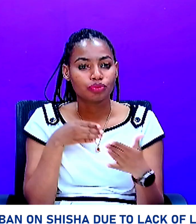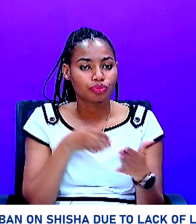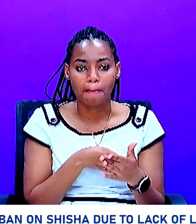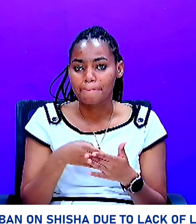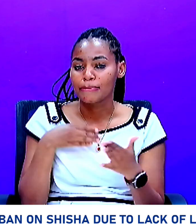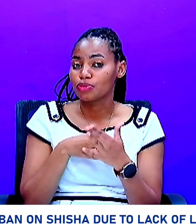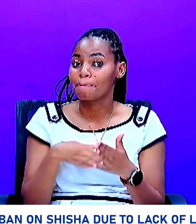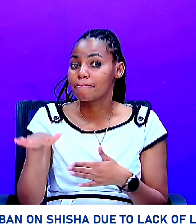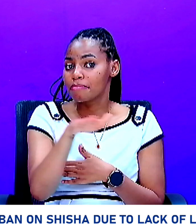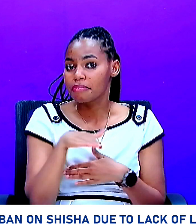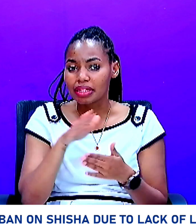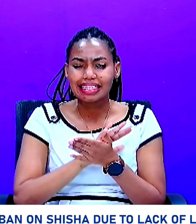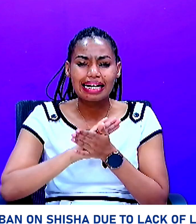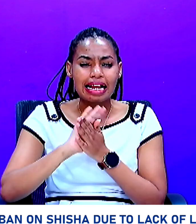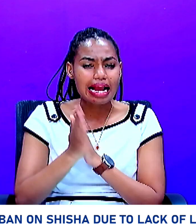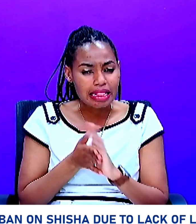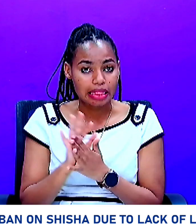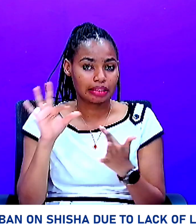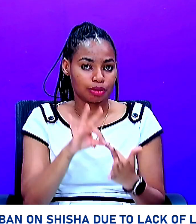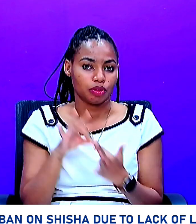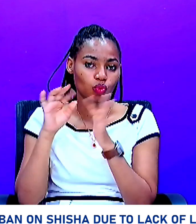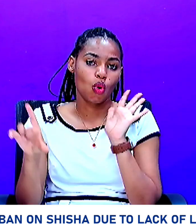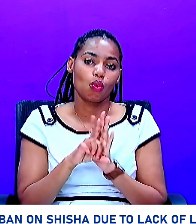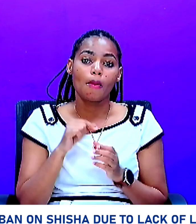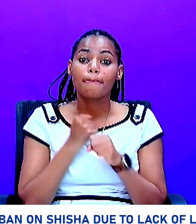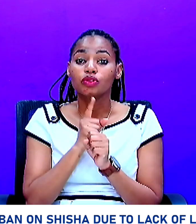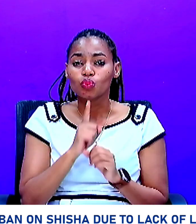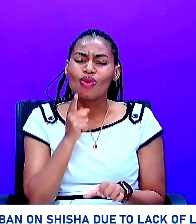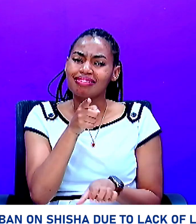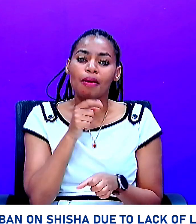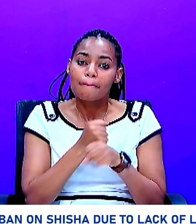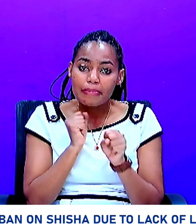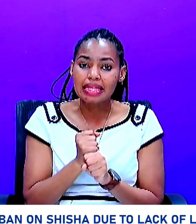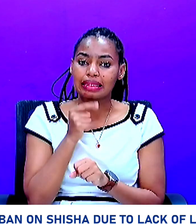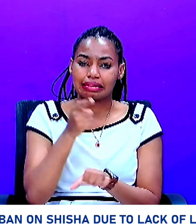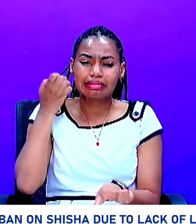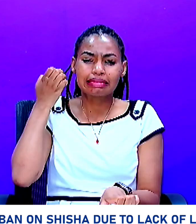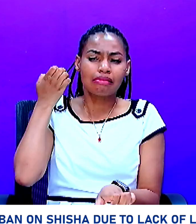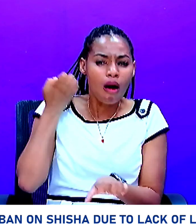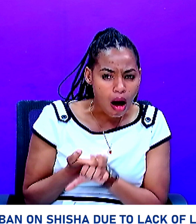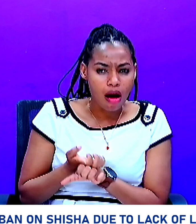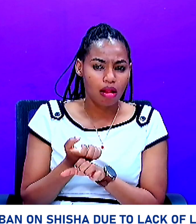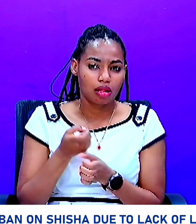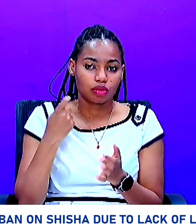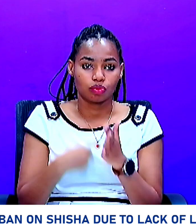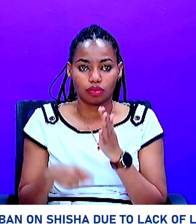special litigations makes it difficult to sustain a charge in court against